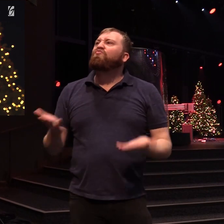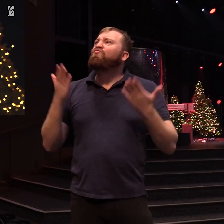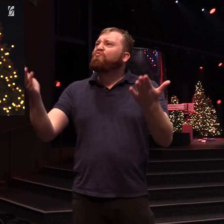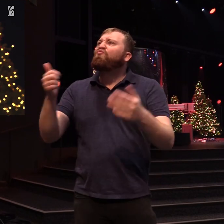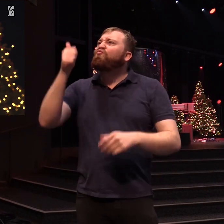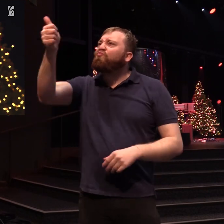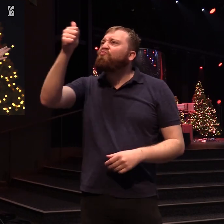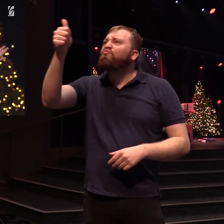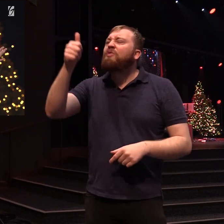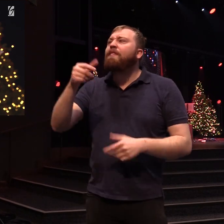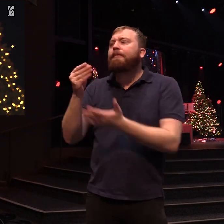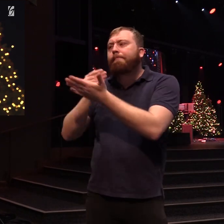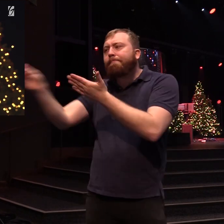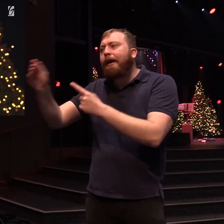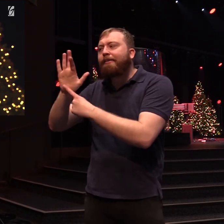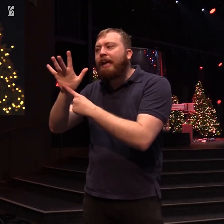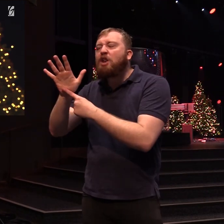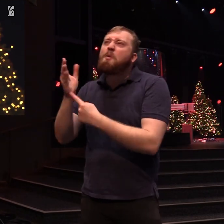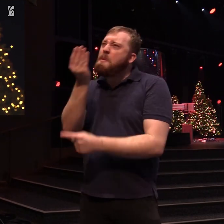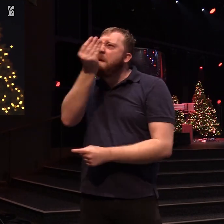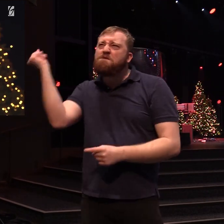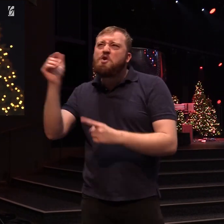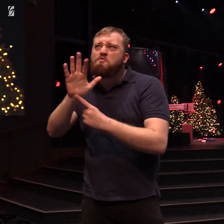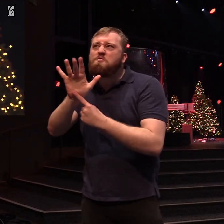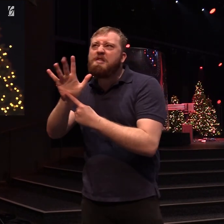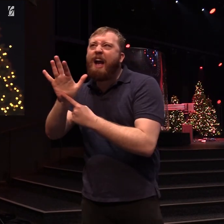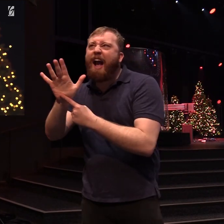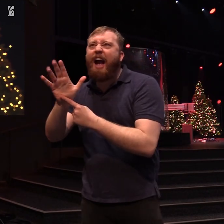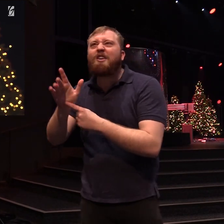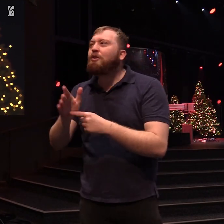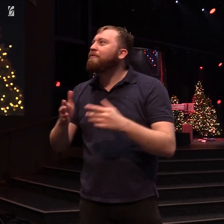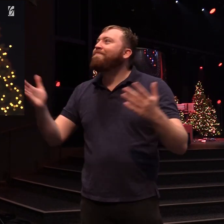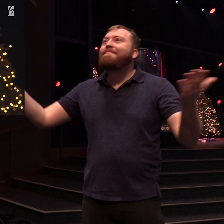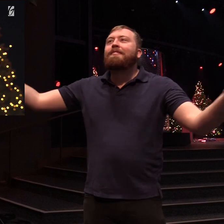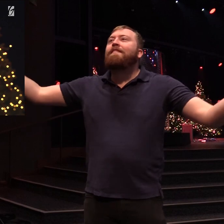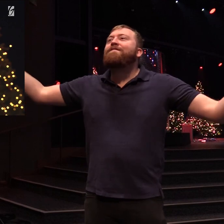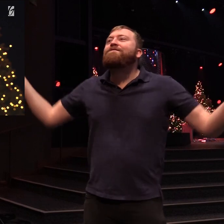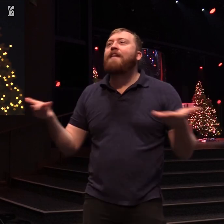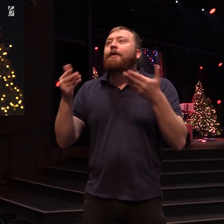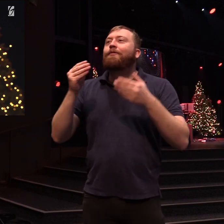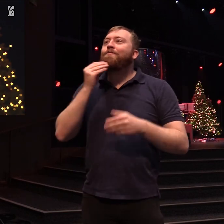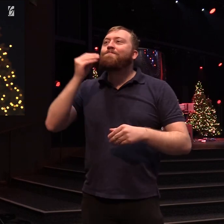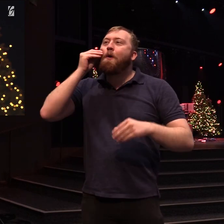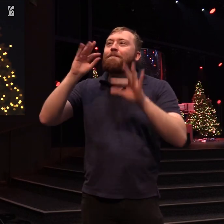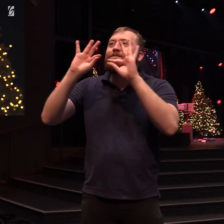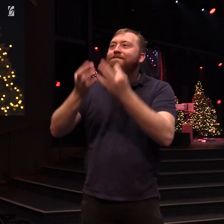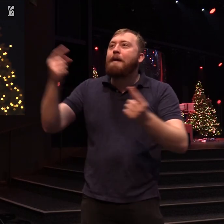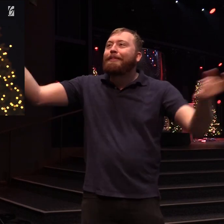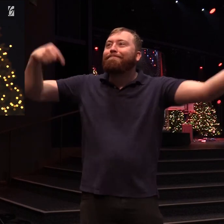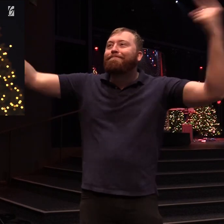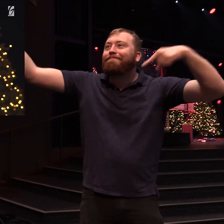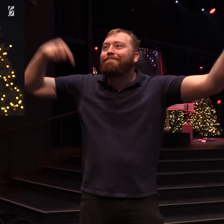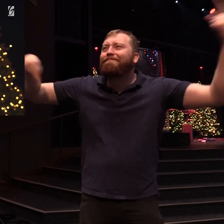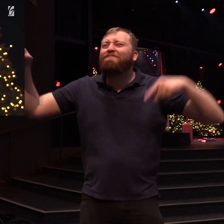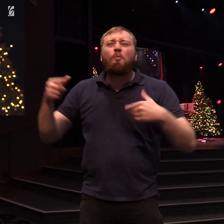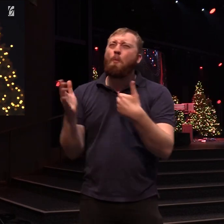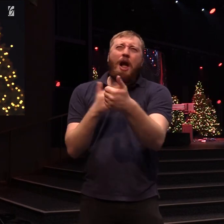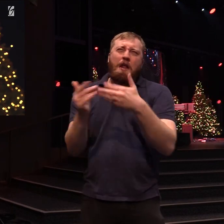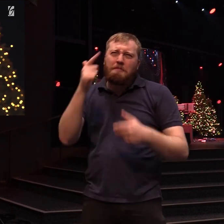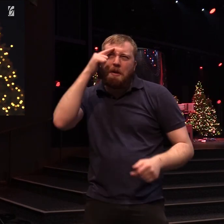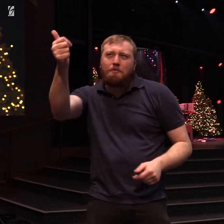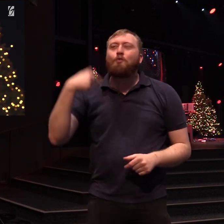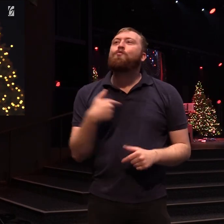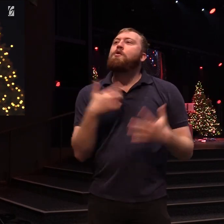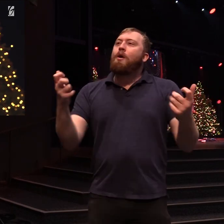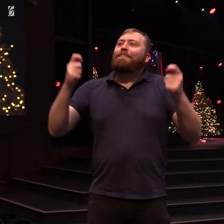candle and a couple of candles, whatever. Have your family over, however you want to do it. But we really want to celebrate next weekend